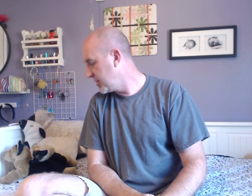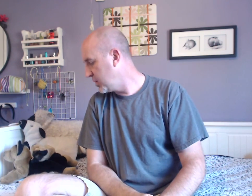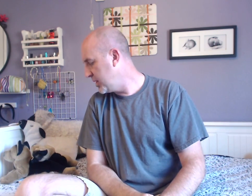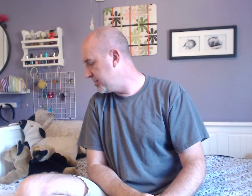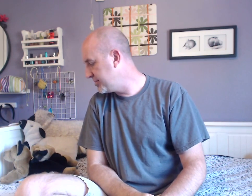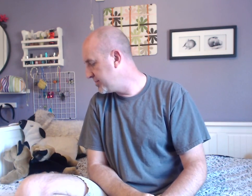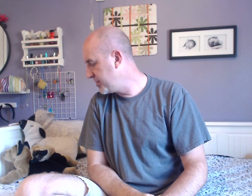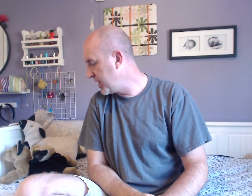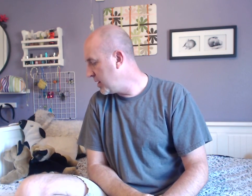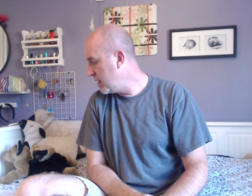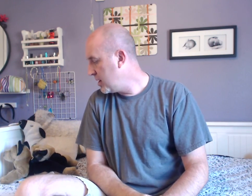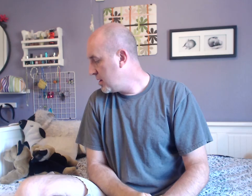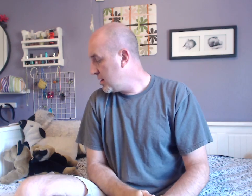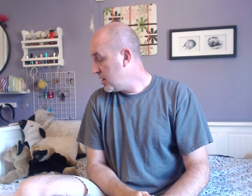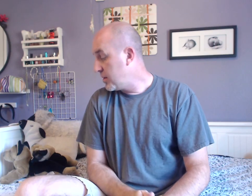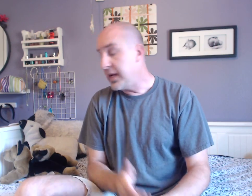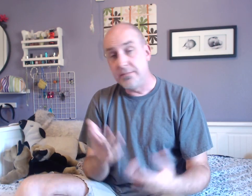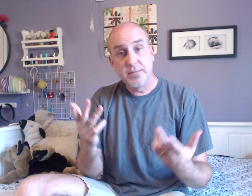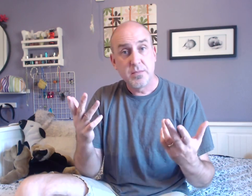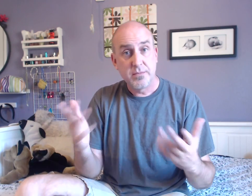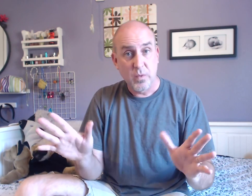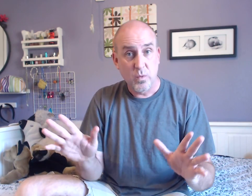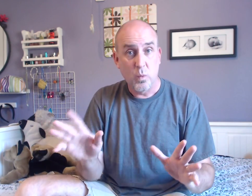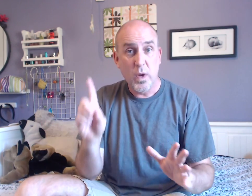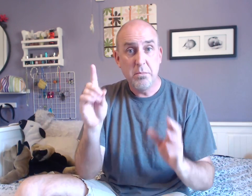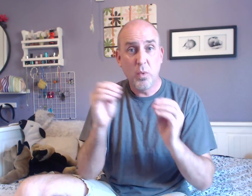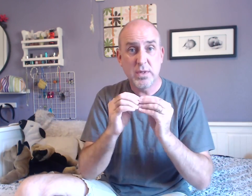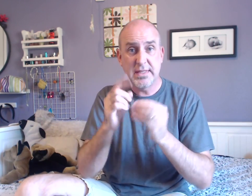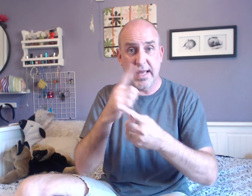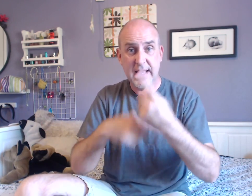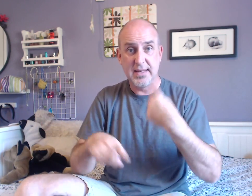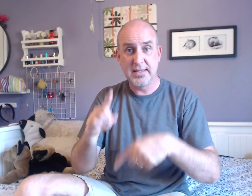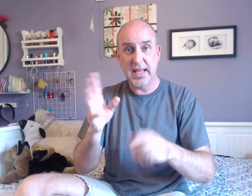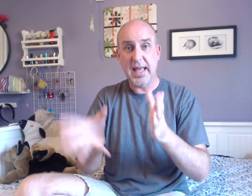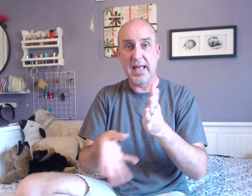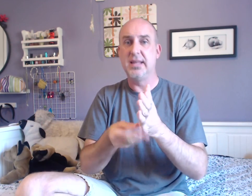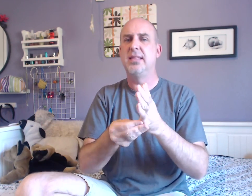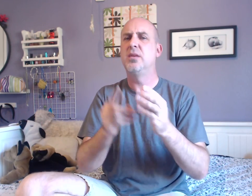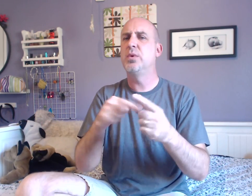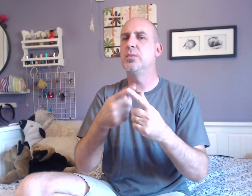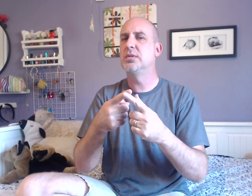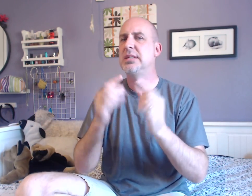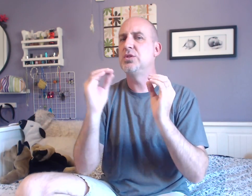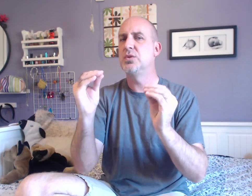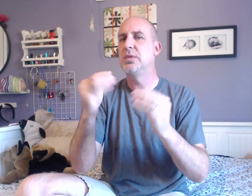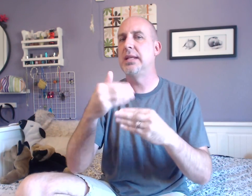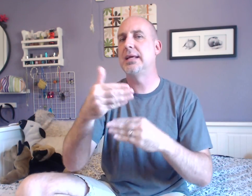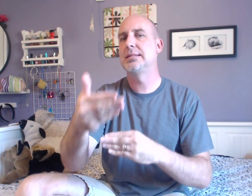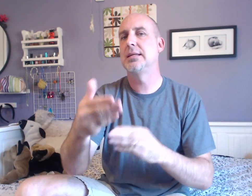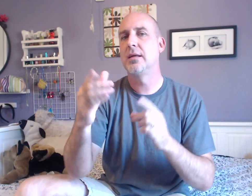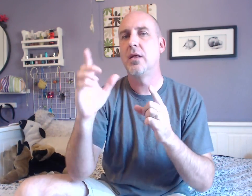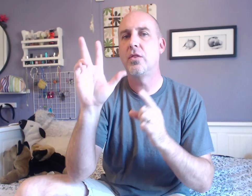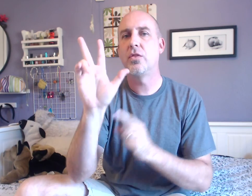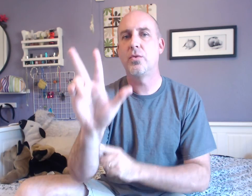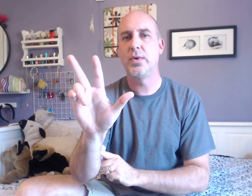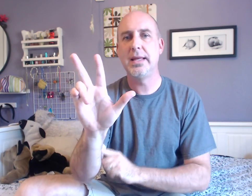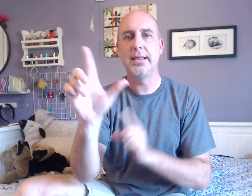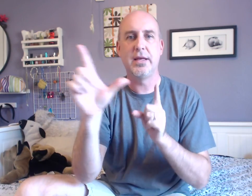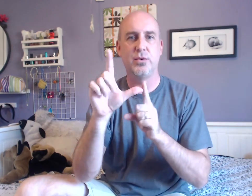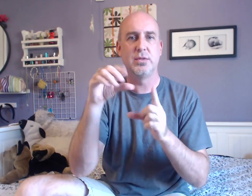Good. All right. One more sign to add, and then we will teach you the next 3 letters